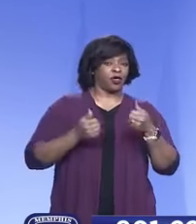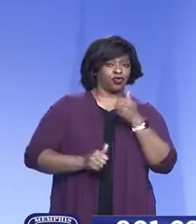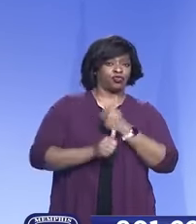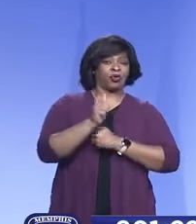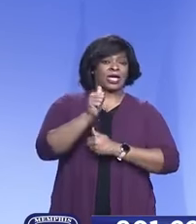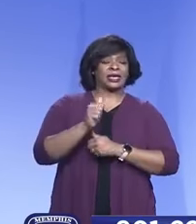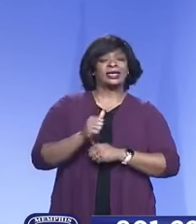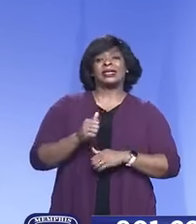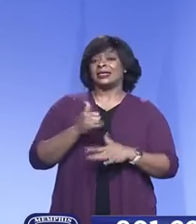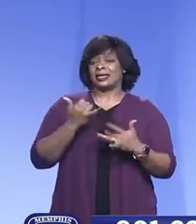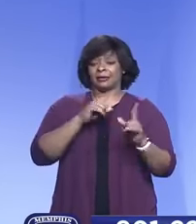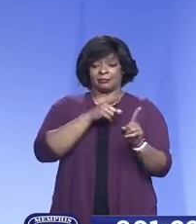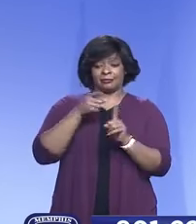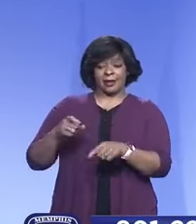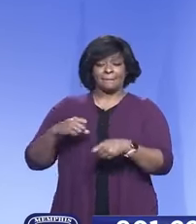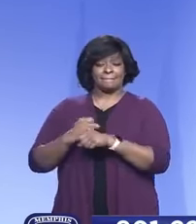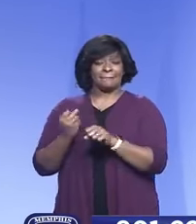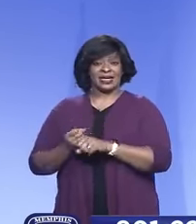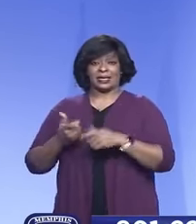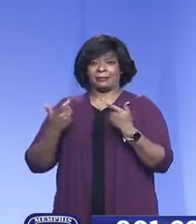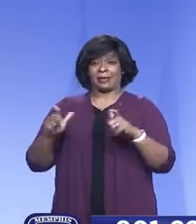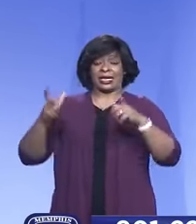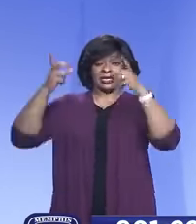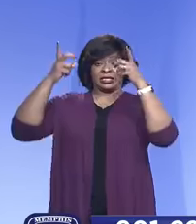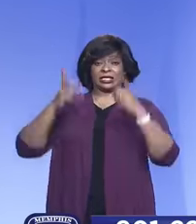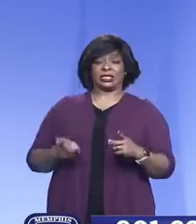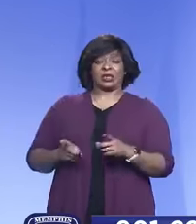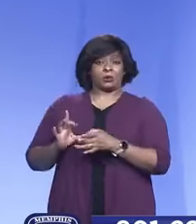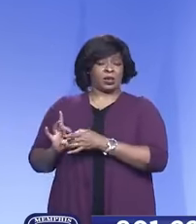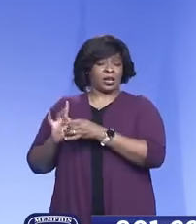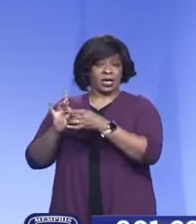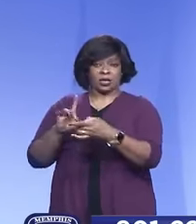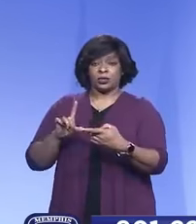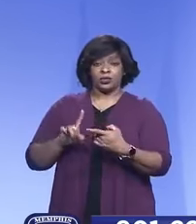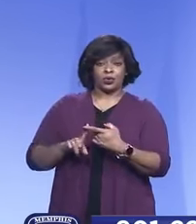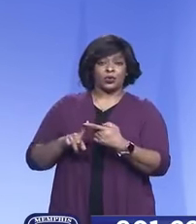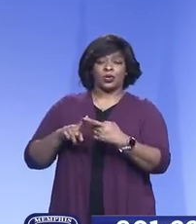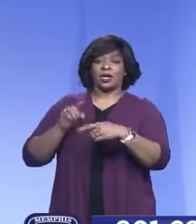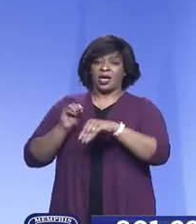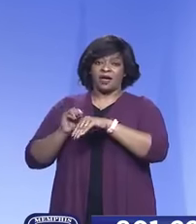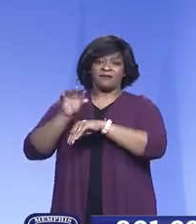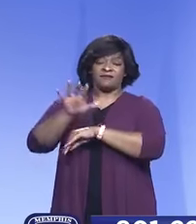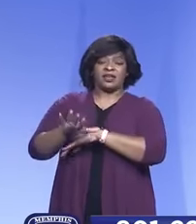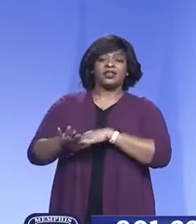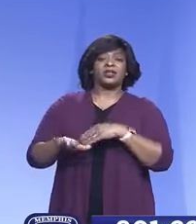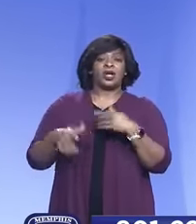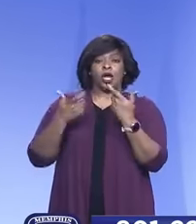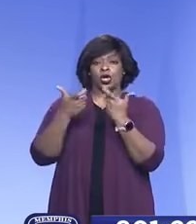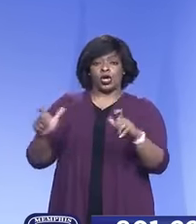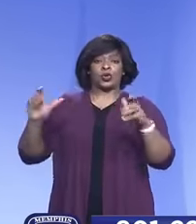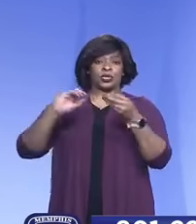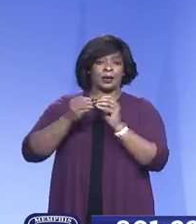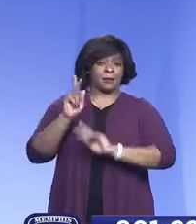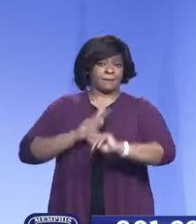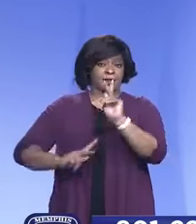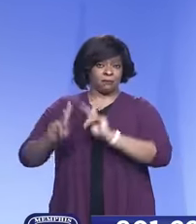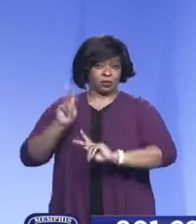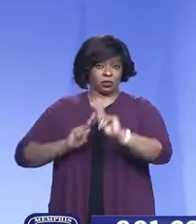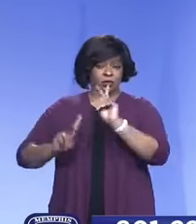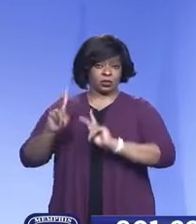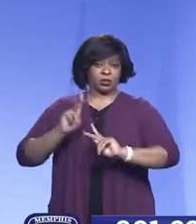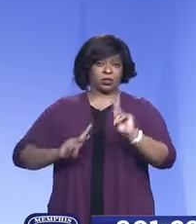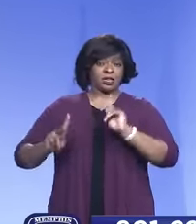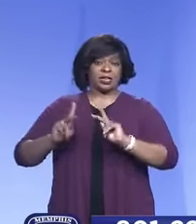when it comes to making some decisions that's going to affect a great number of people